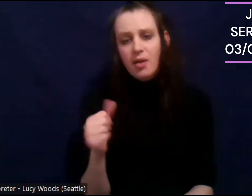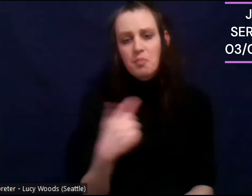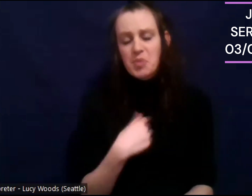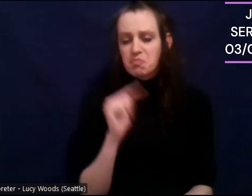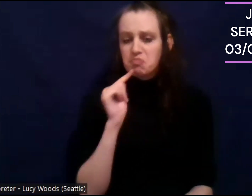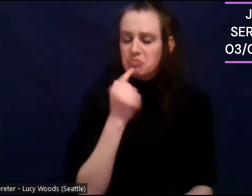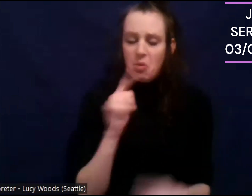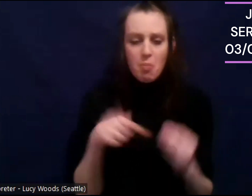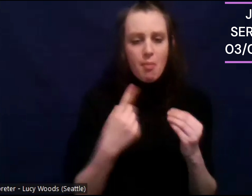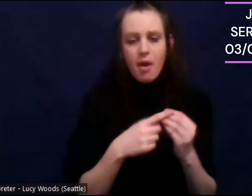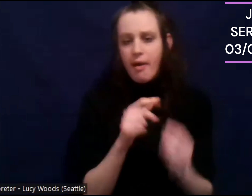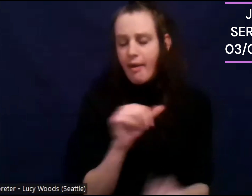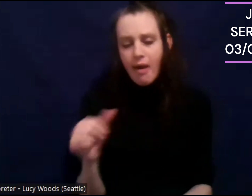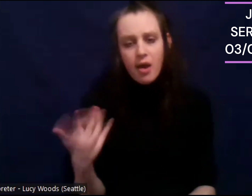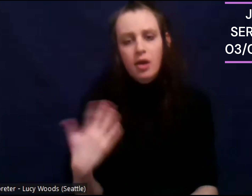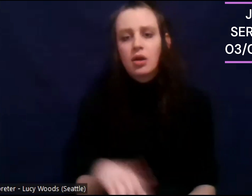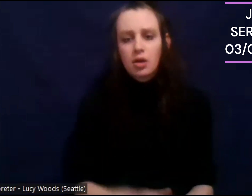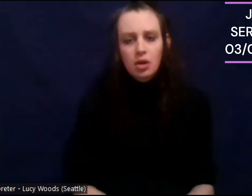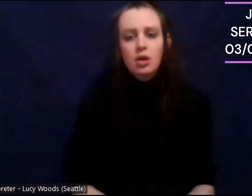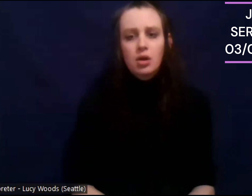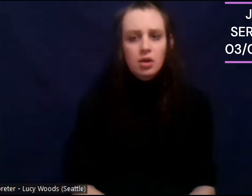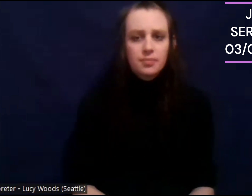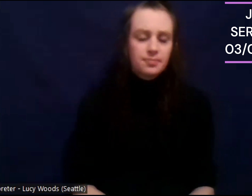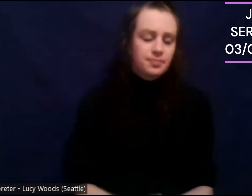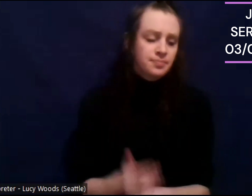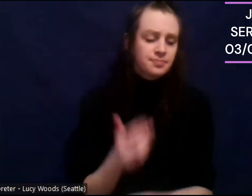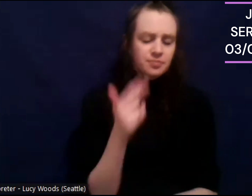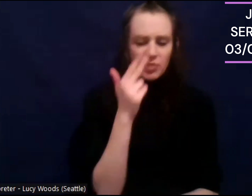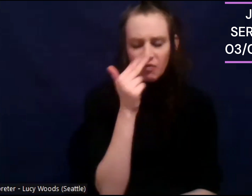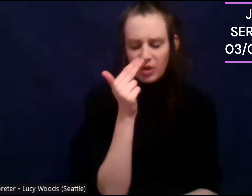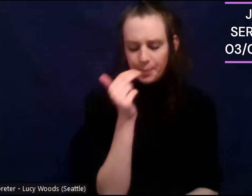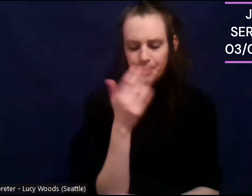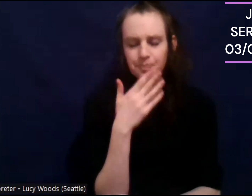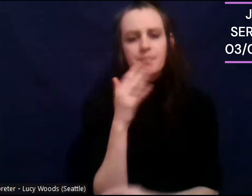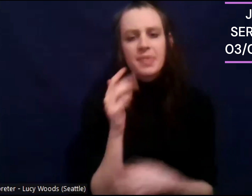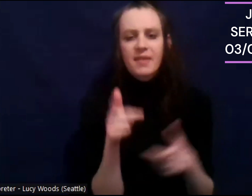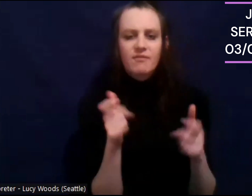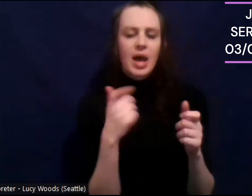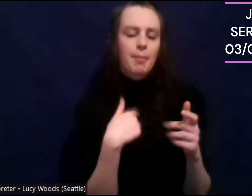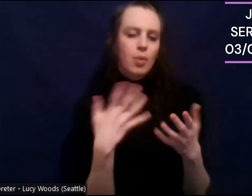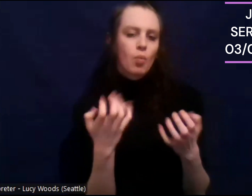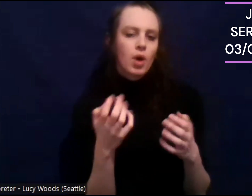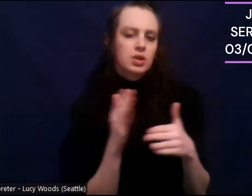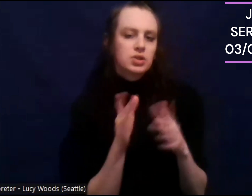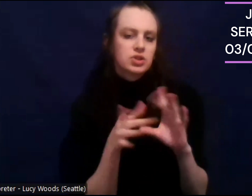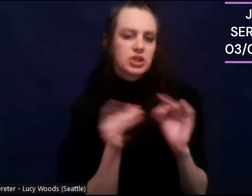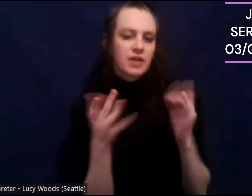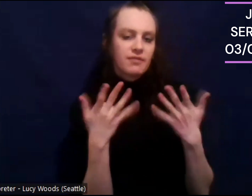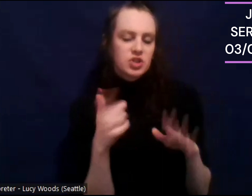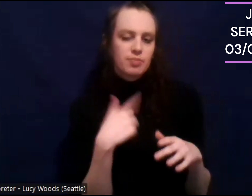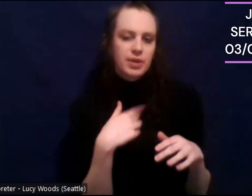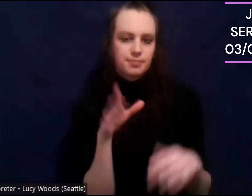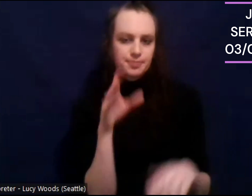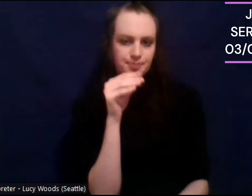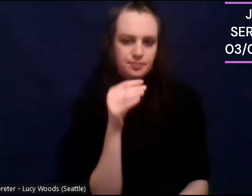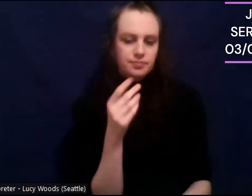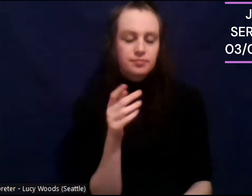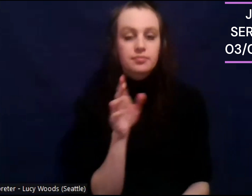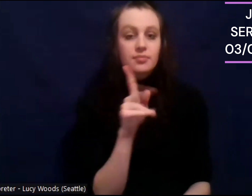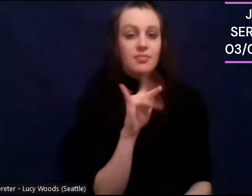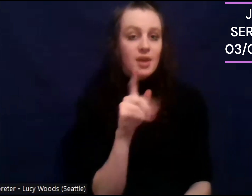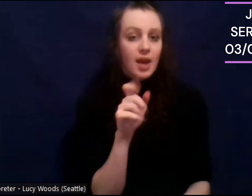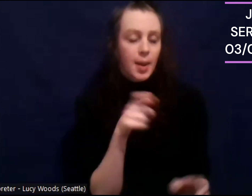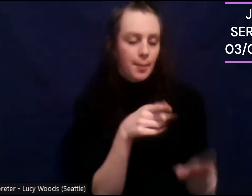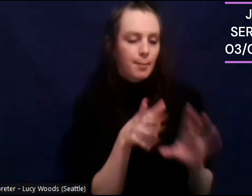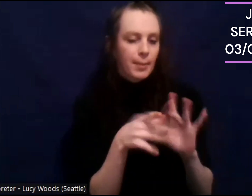plugged in. It's funny, real quick, I'll share this and I'll shut up. Kyle said that I was involved in YPAW when I was down in